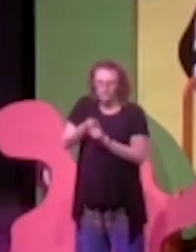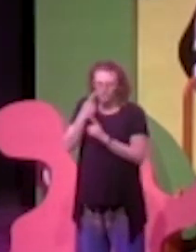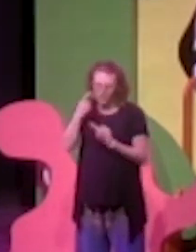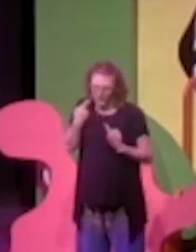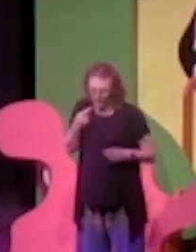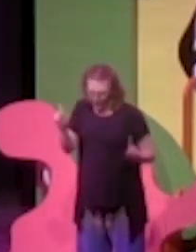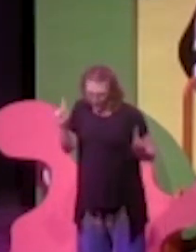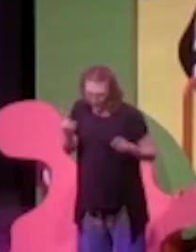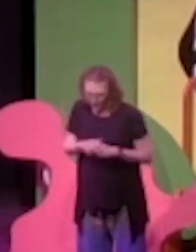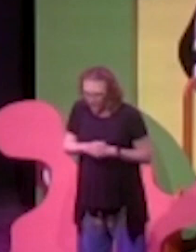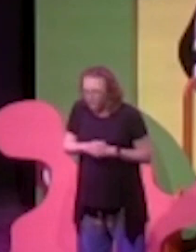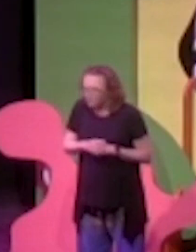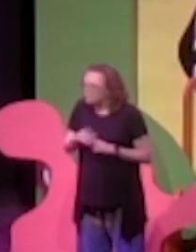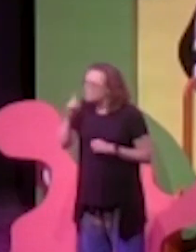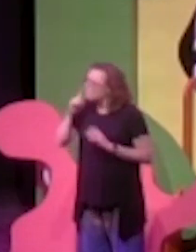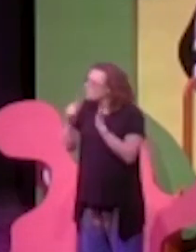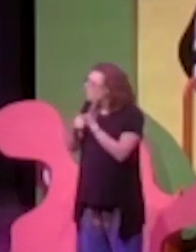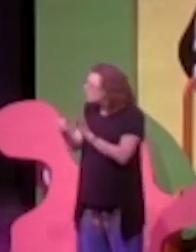in a performance thing, they would say,